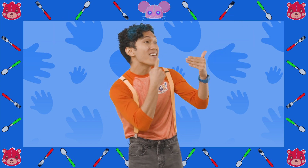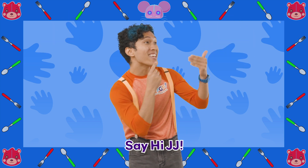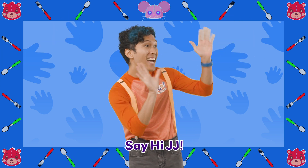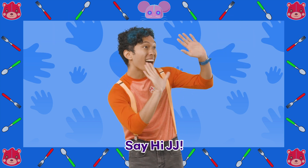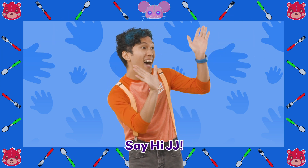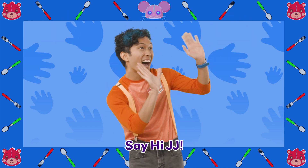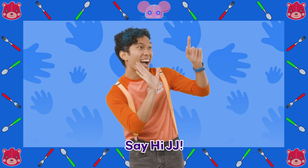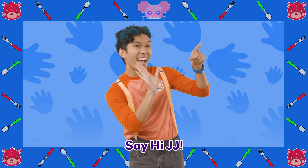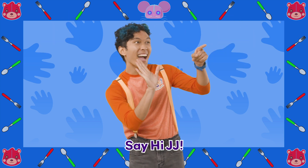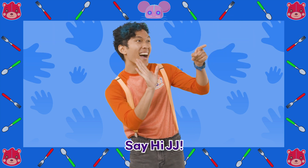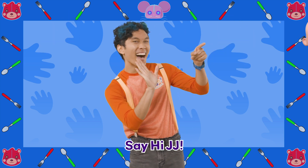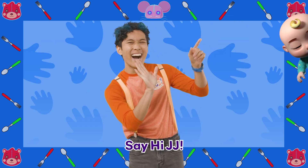Say hi, JJ.